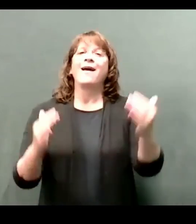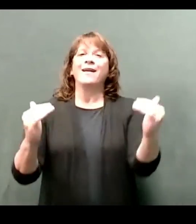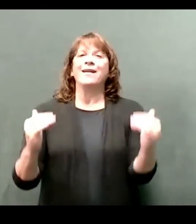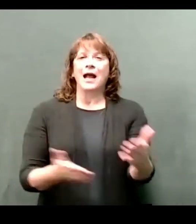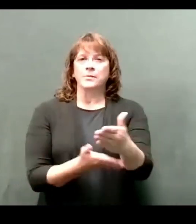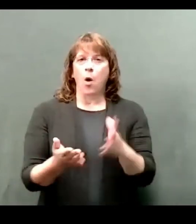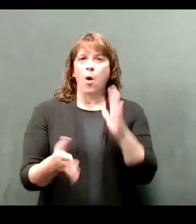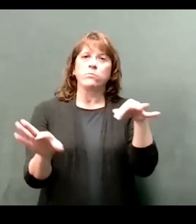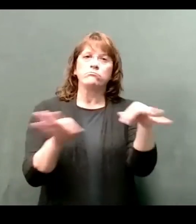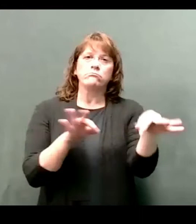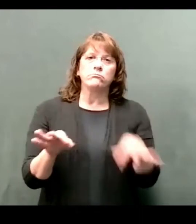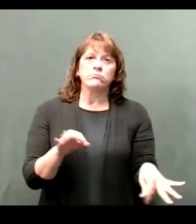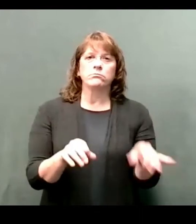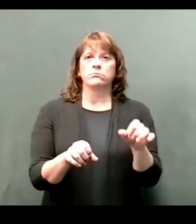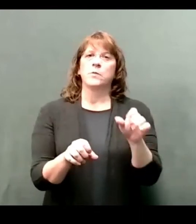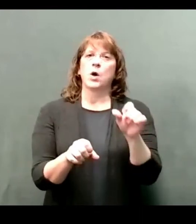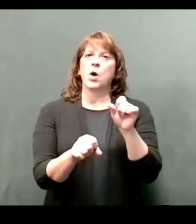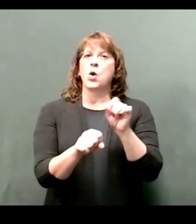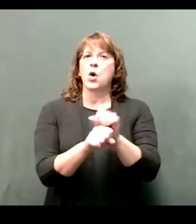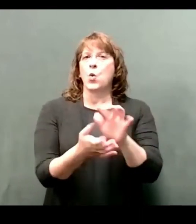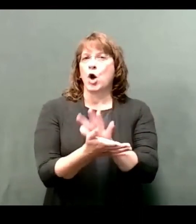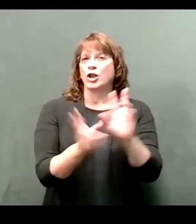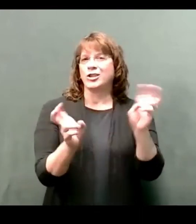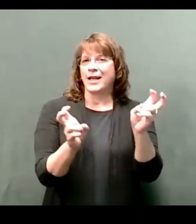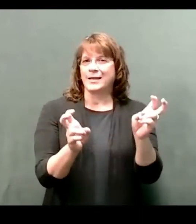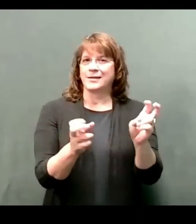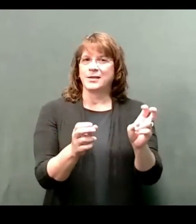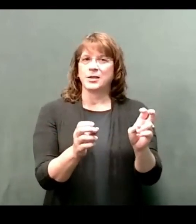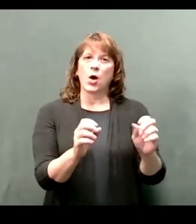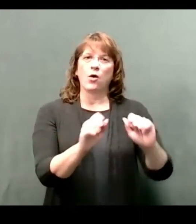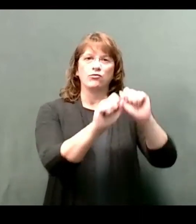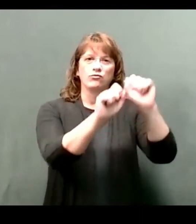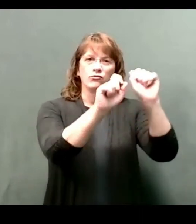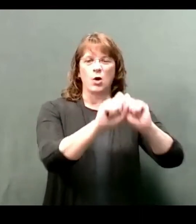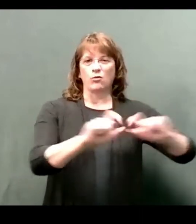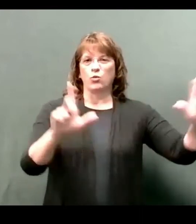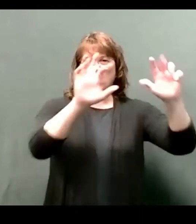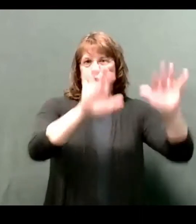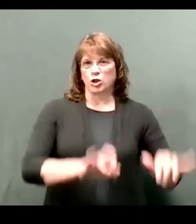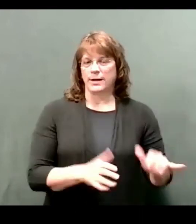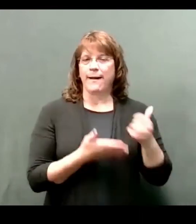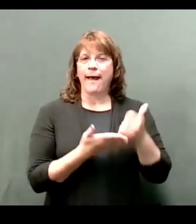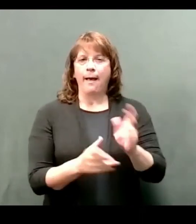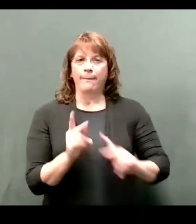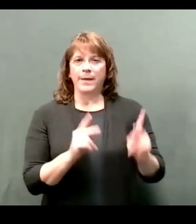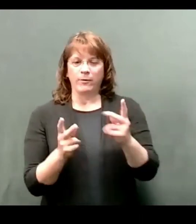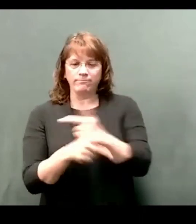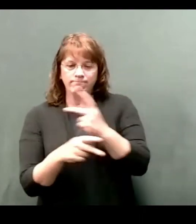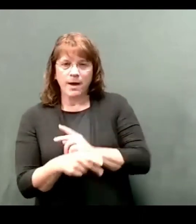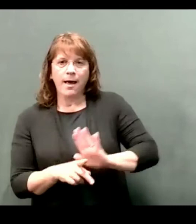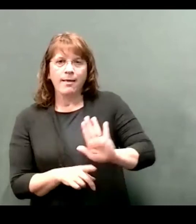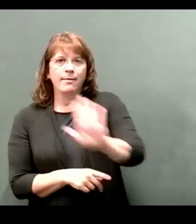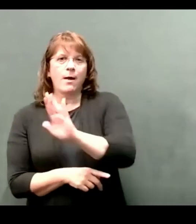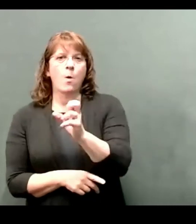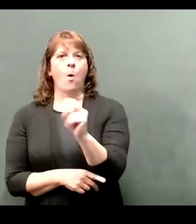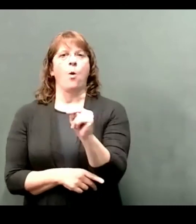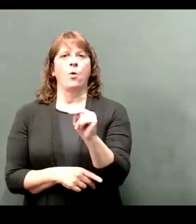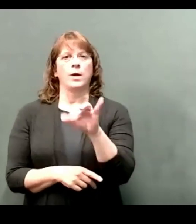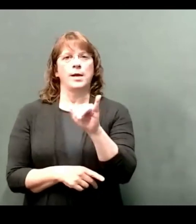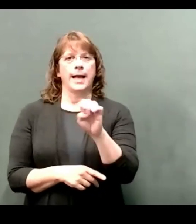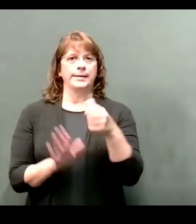is going to be walking through a worksheet that we've developed to help folks walk through their own case examples. So one thing I want to highlight before we get into